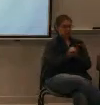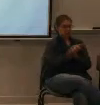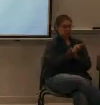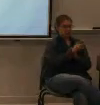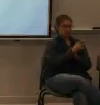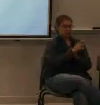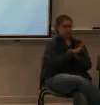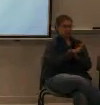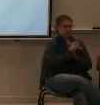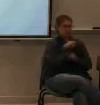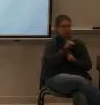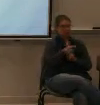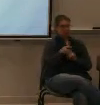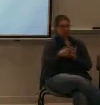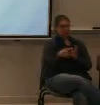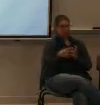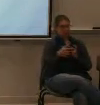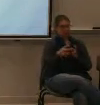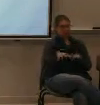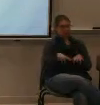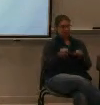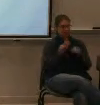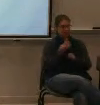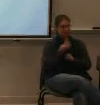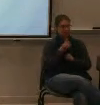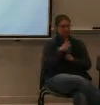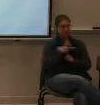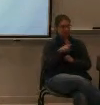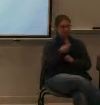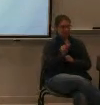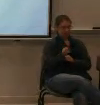inorganic compounds, we have to take it up in the form of lipids,